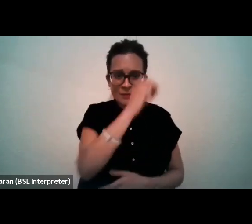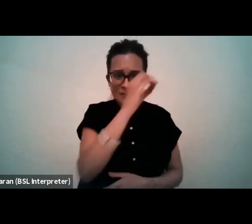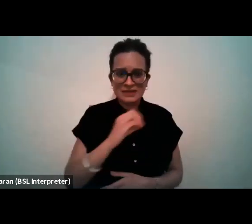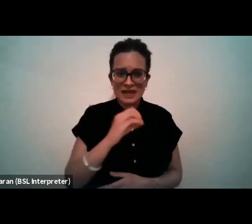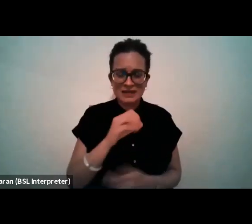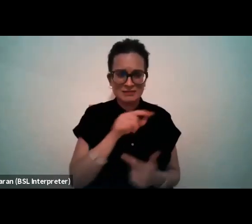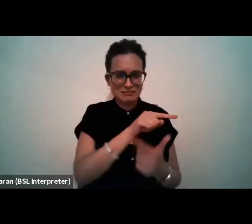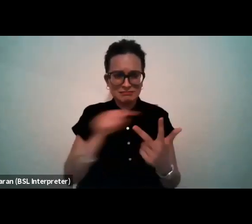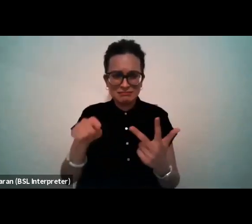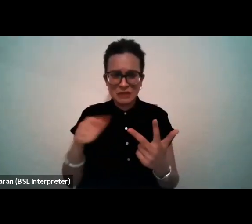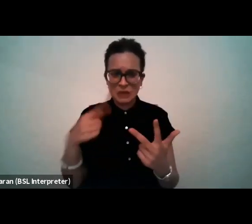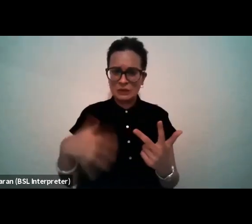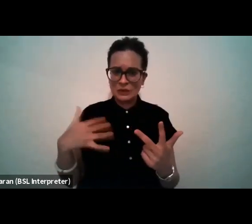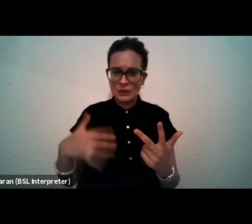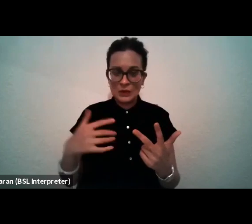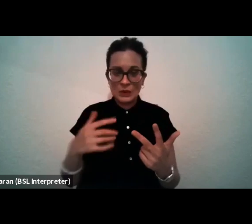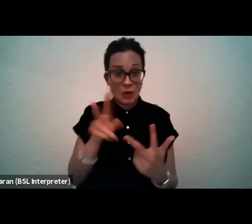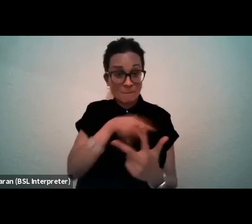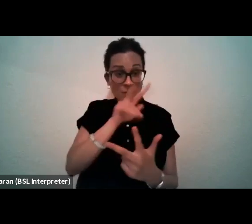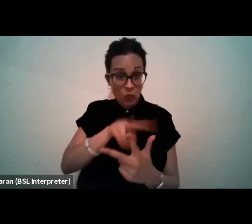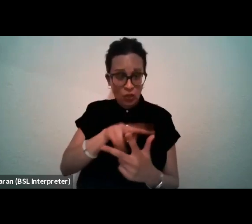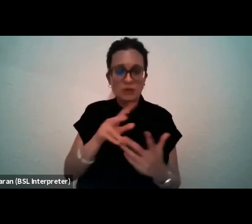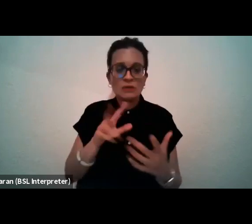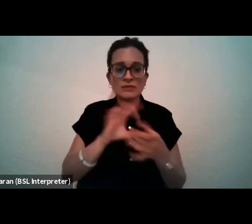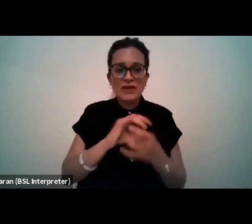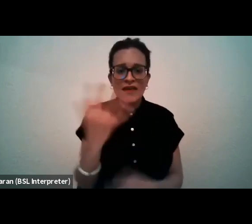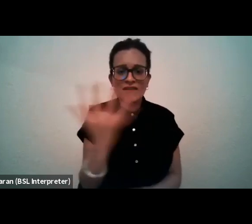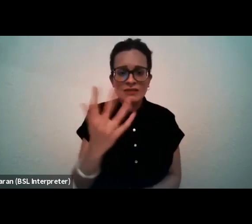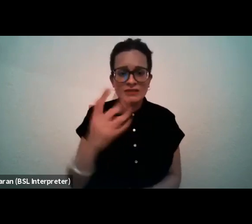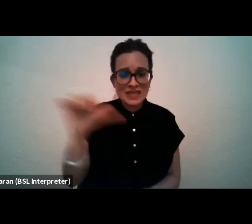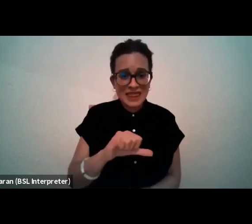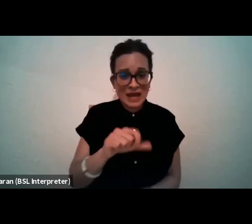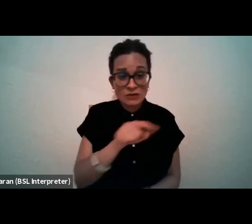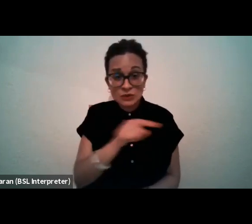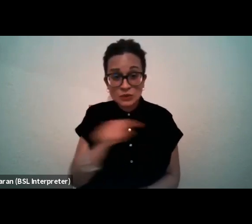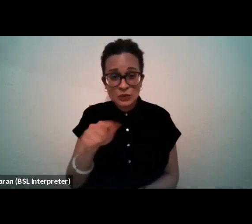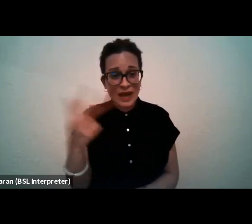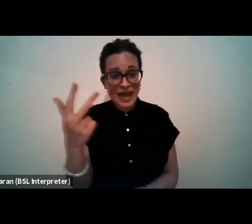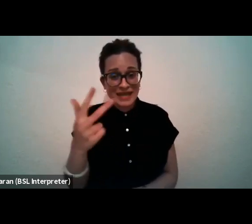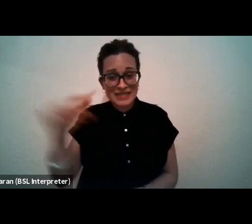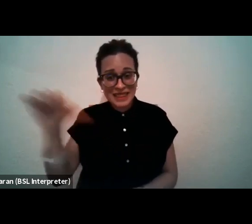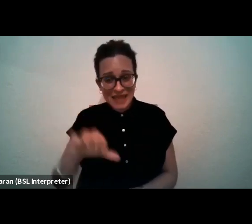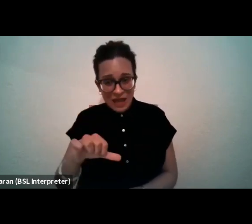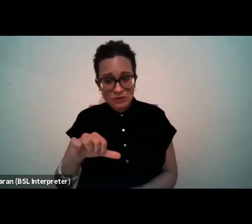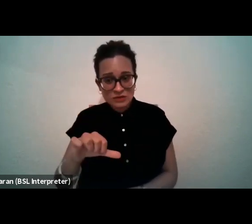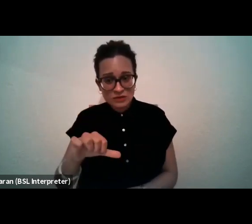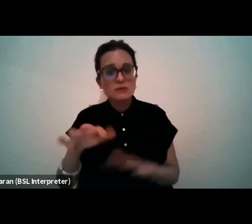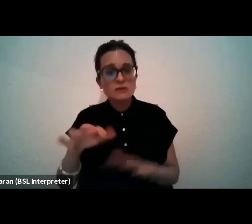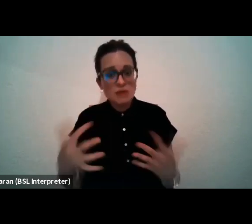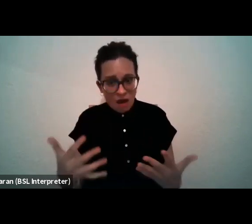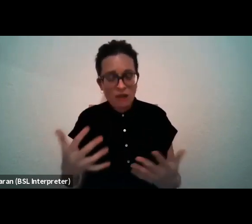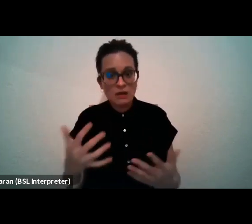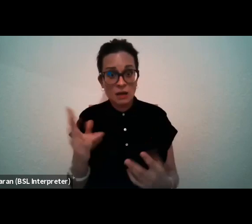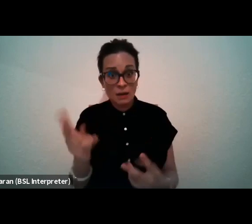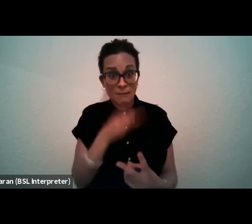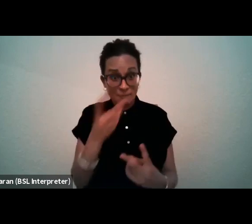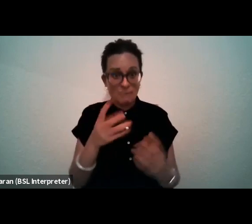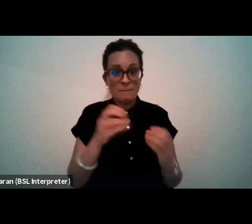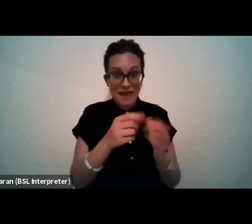also indicate that between 15,000 and 18,000 people from BAME communities have